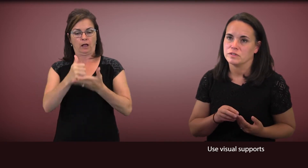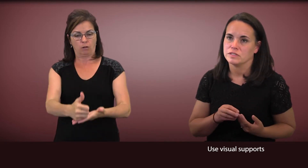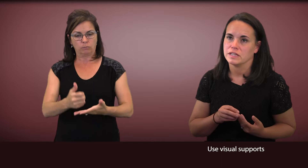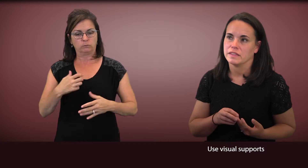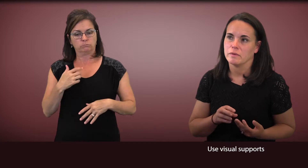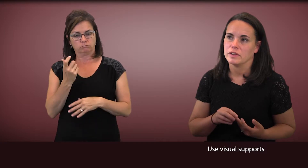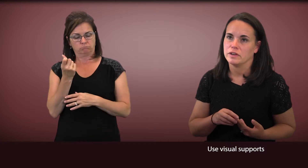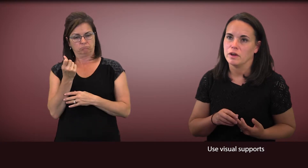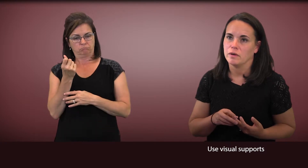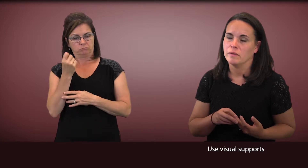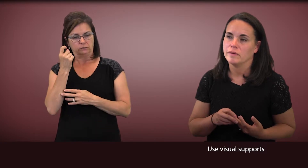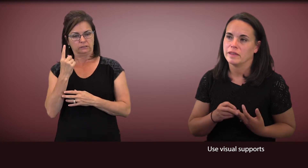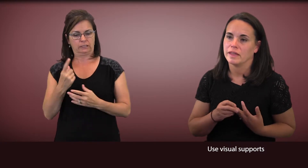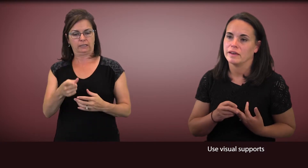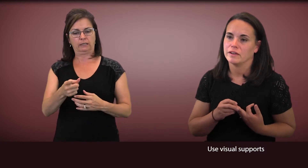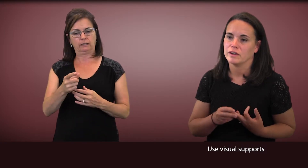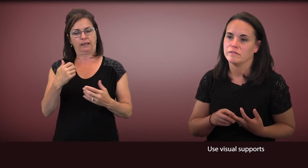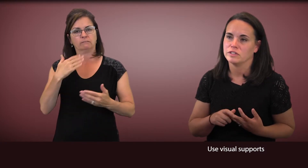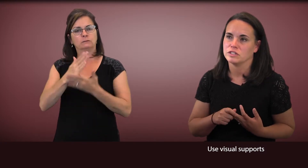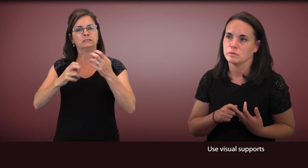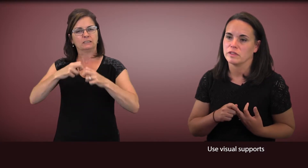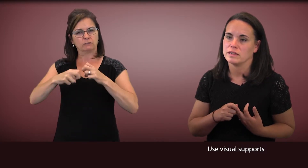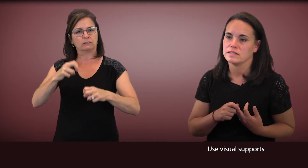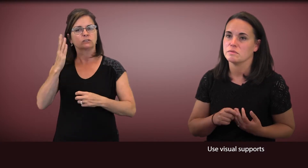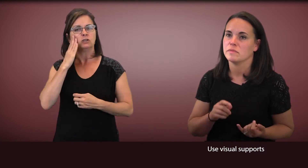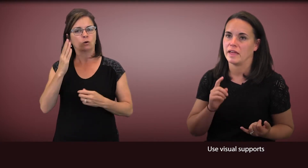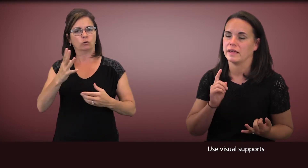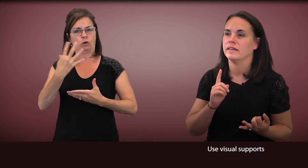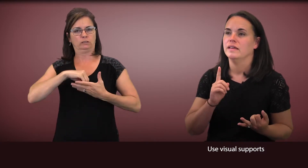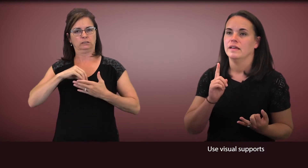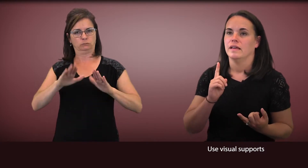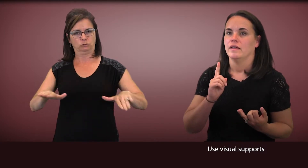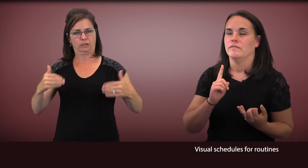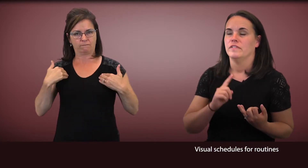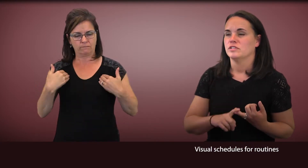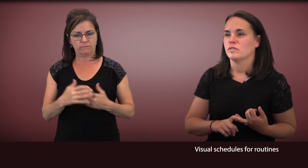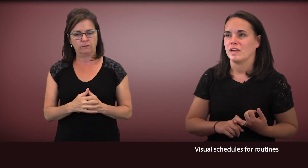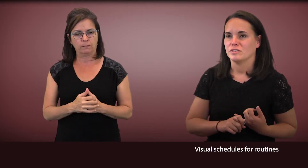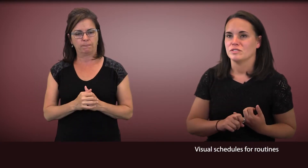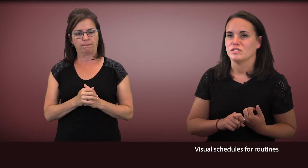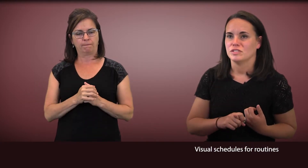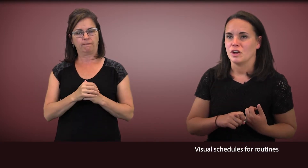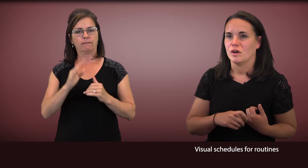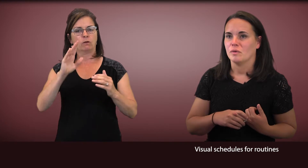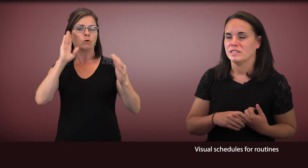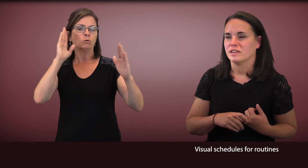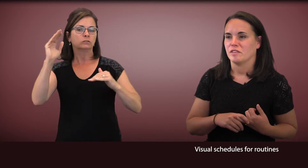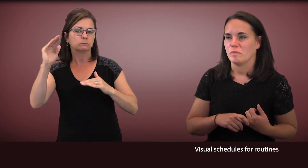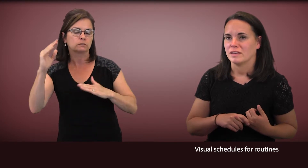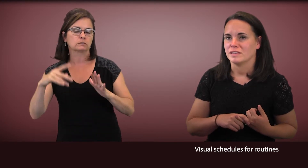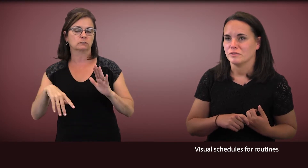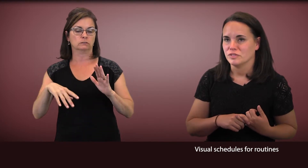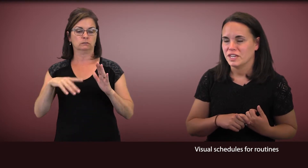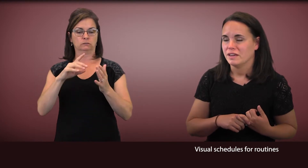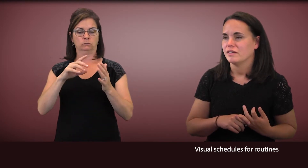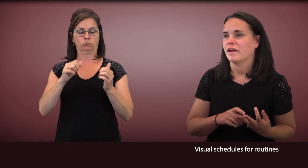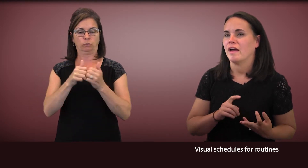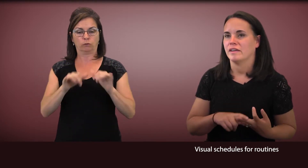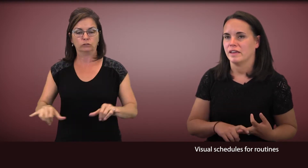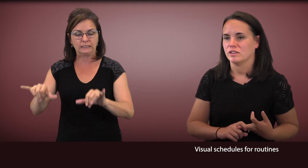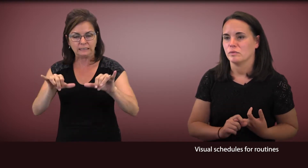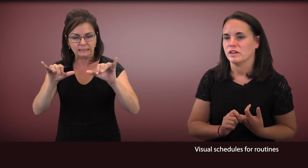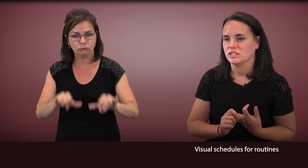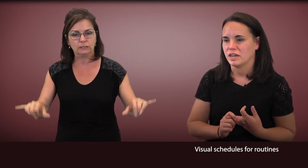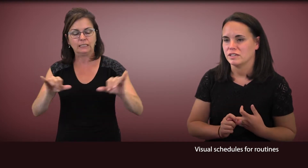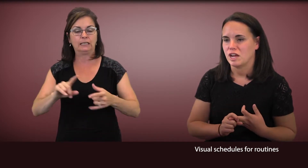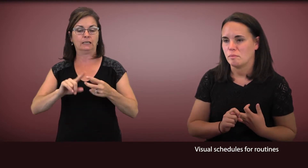of difficulty that we know can occur for children with autism, like visual schedules to show what to expect in the routine or